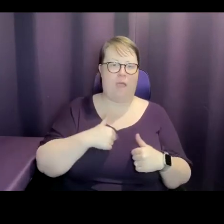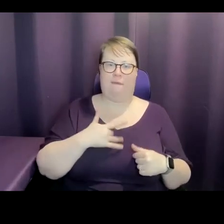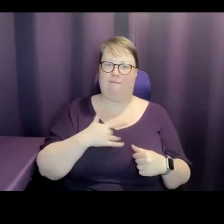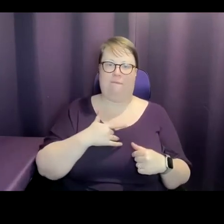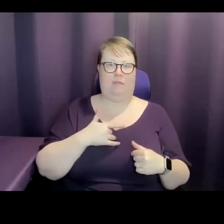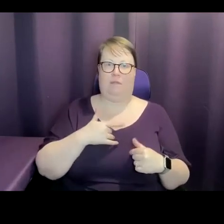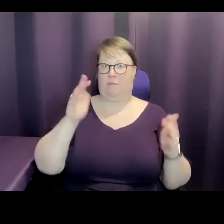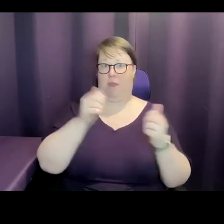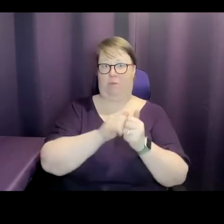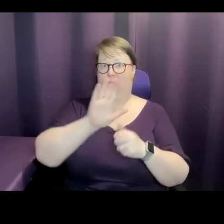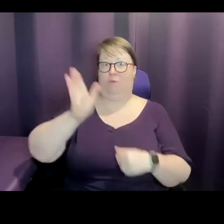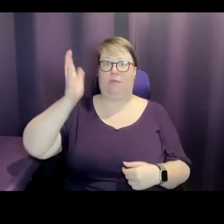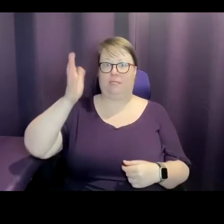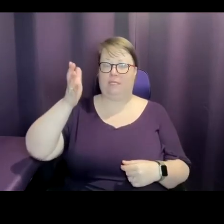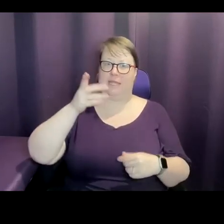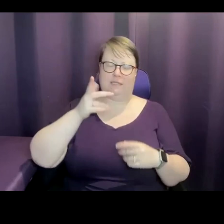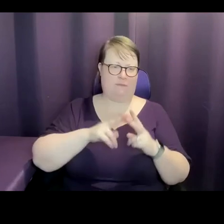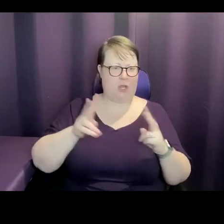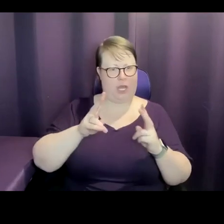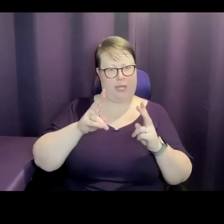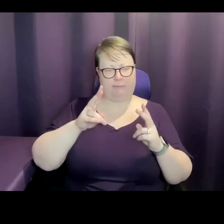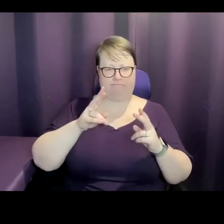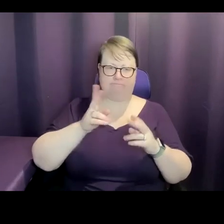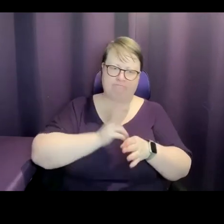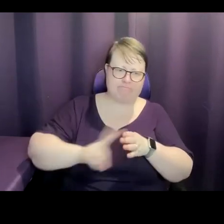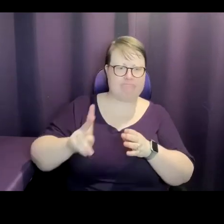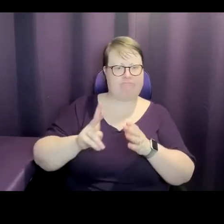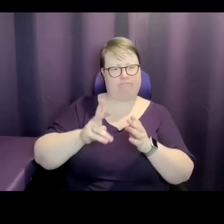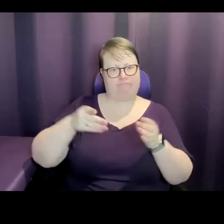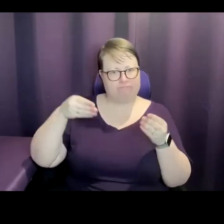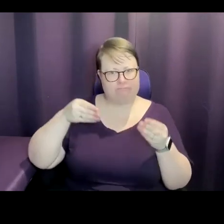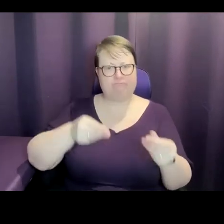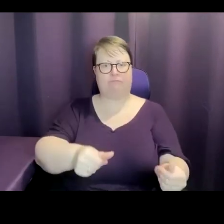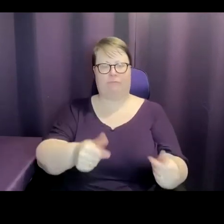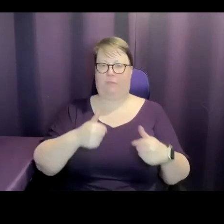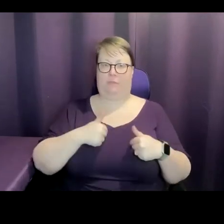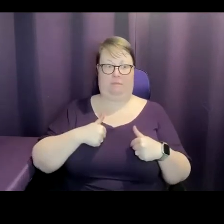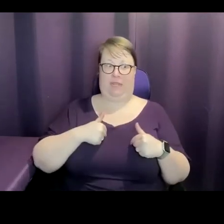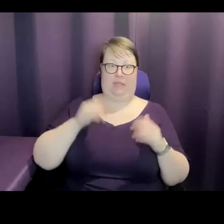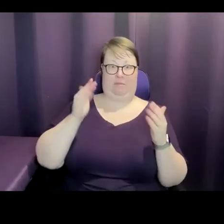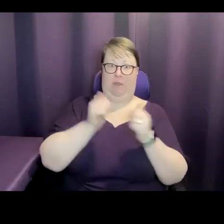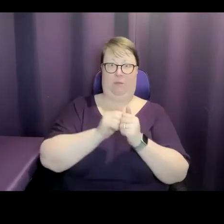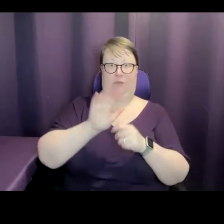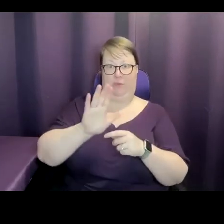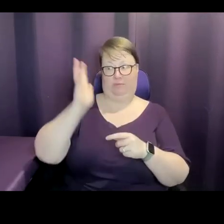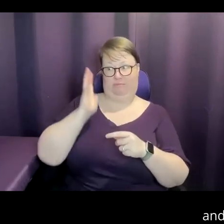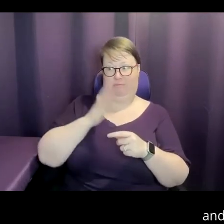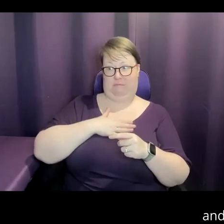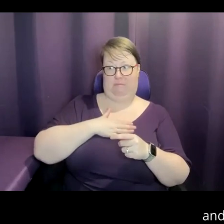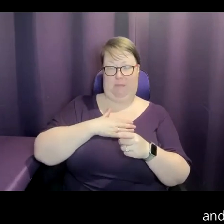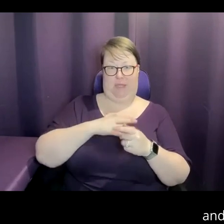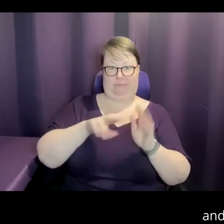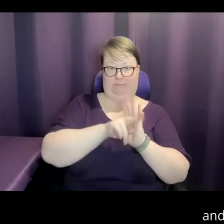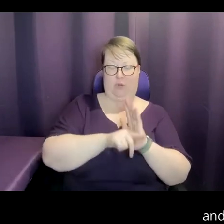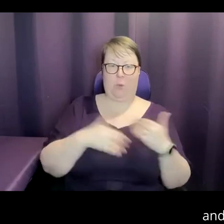was that together, that succinct, and I'm just blown away. Thank you so much. And for